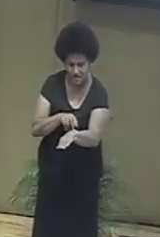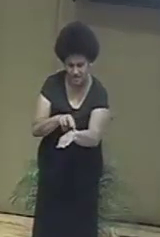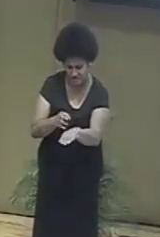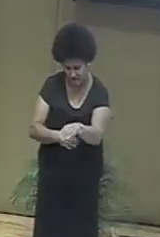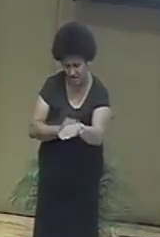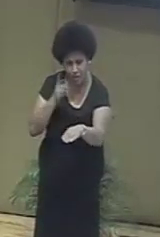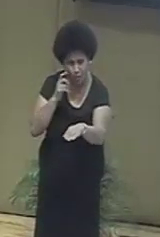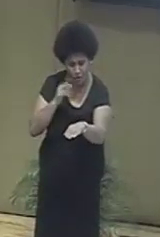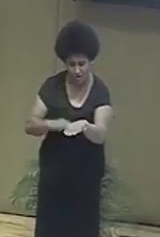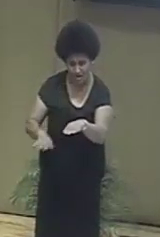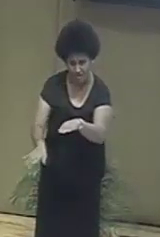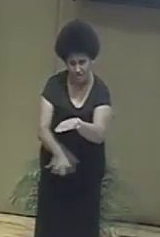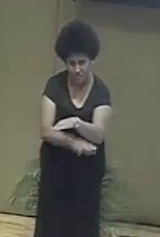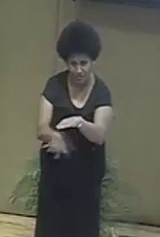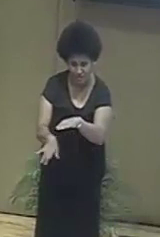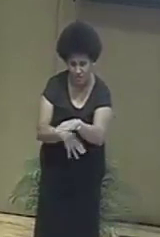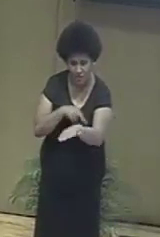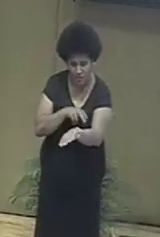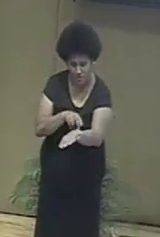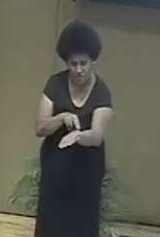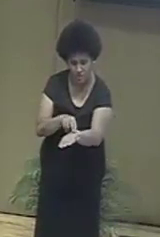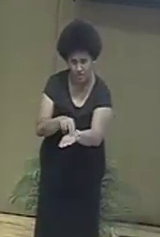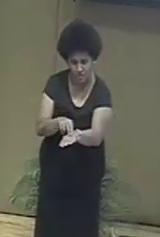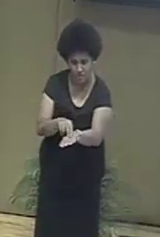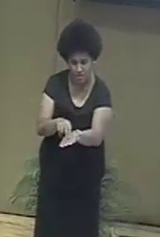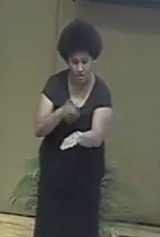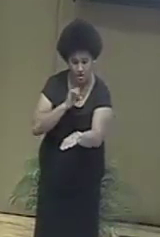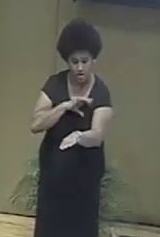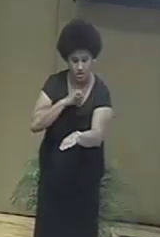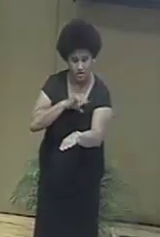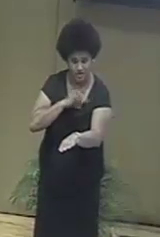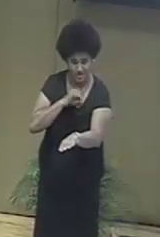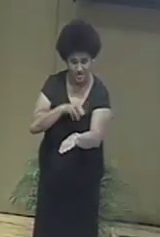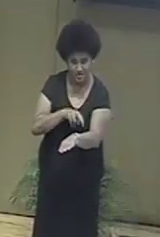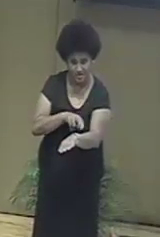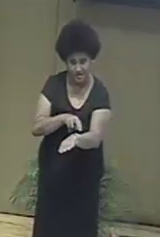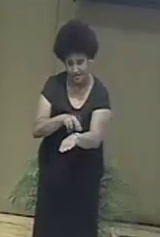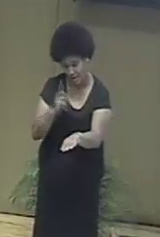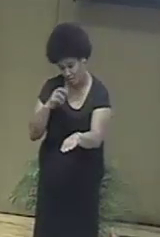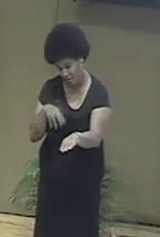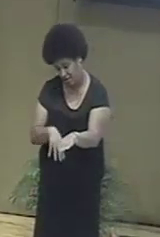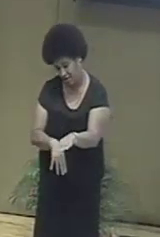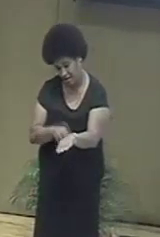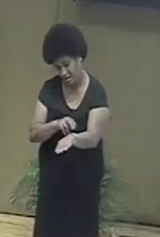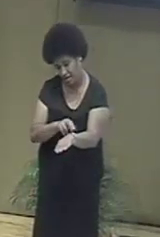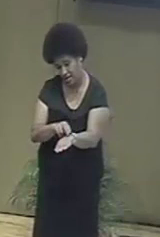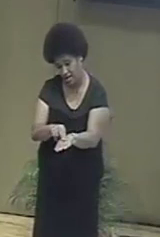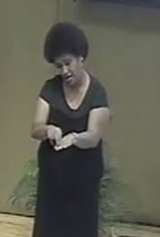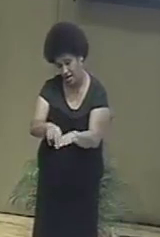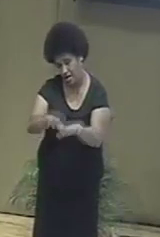something, you know, across some water, you're a bit scared going across, but when you get to the other side, you've actually realised you've reached your